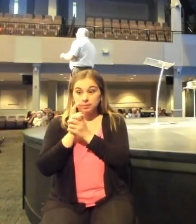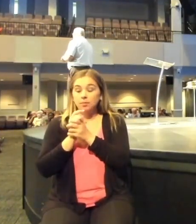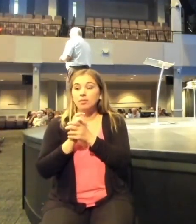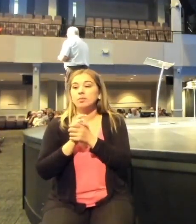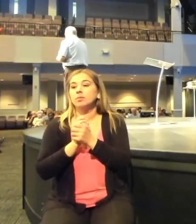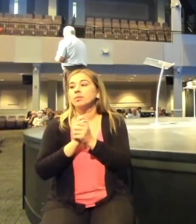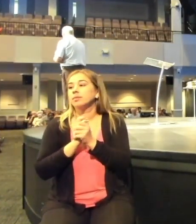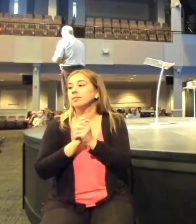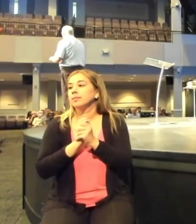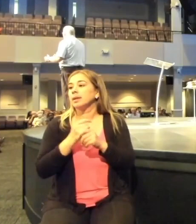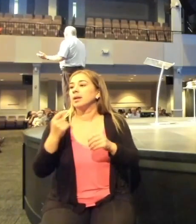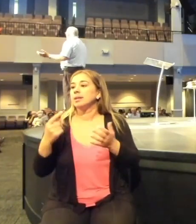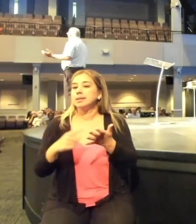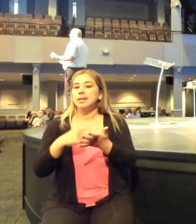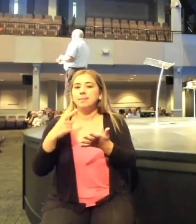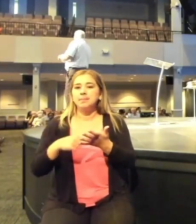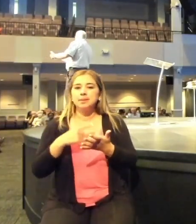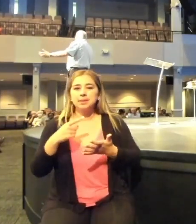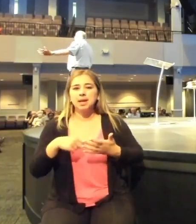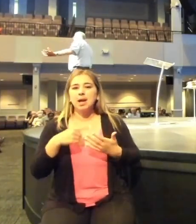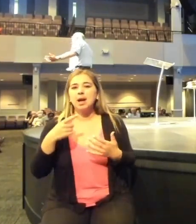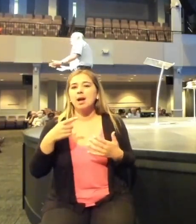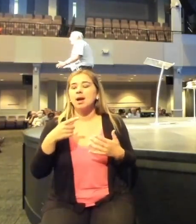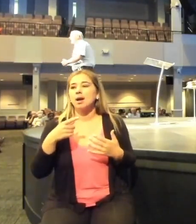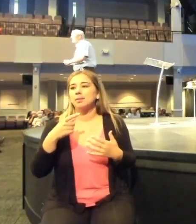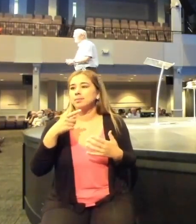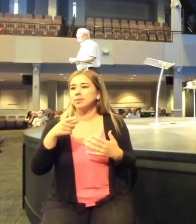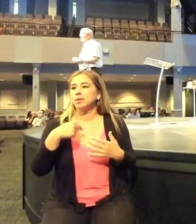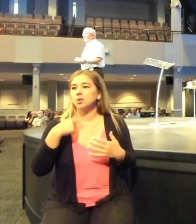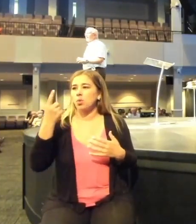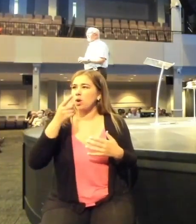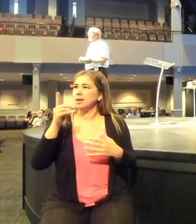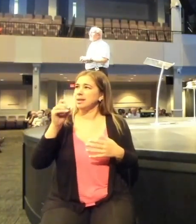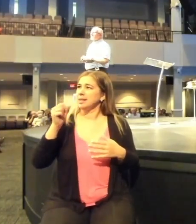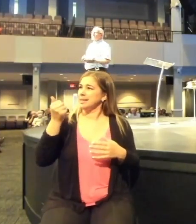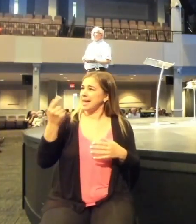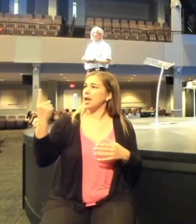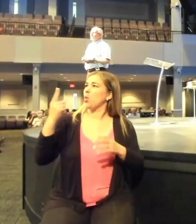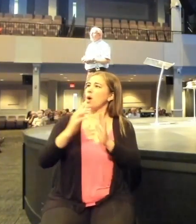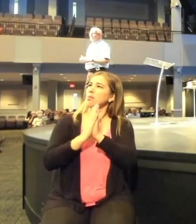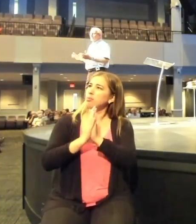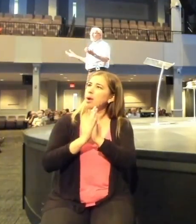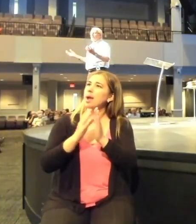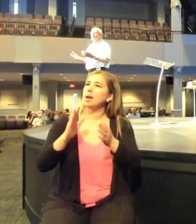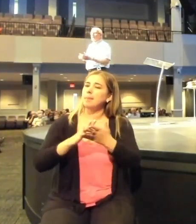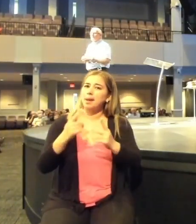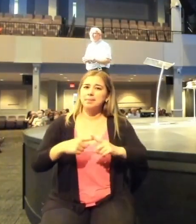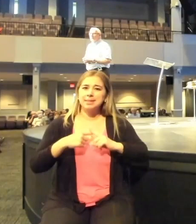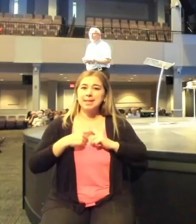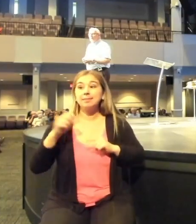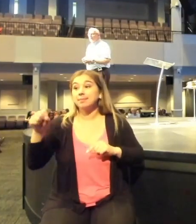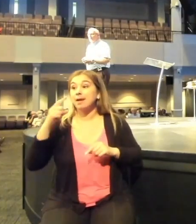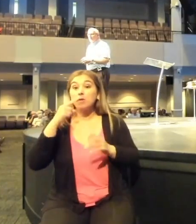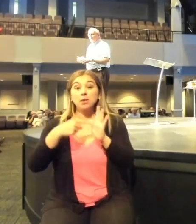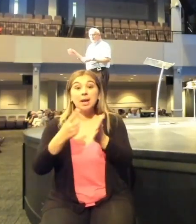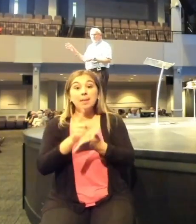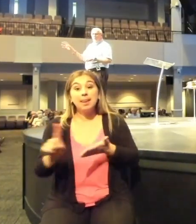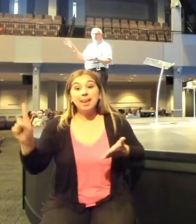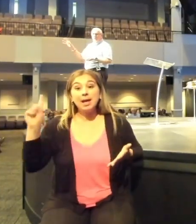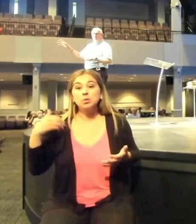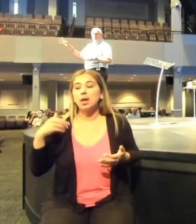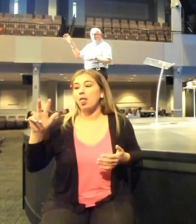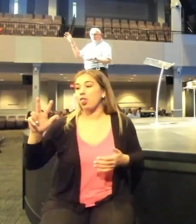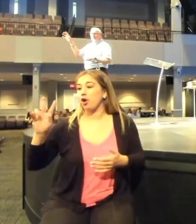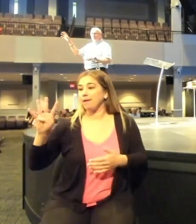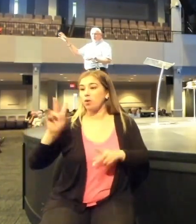every now and then, sometimes you might say, well, does anyone ever respond to that time? Yes, for example, last week, we had